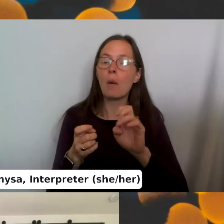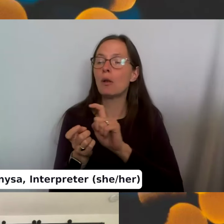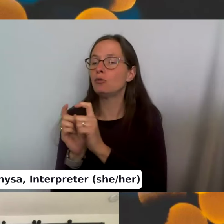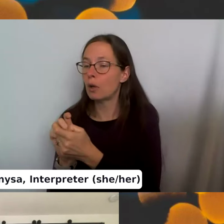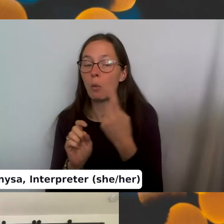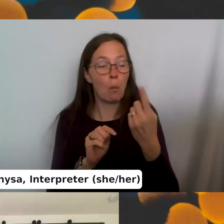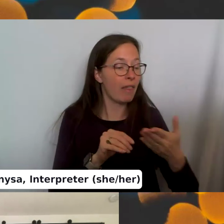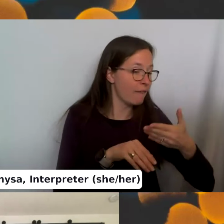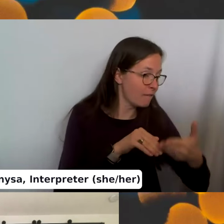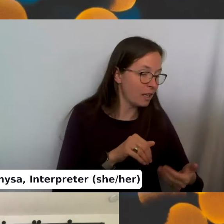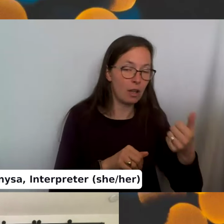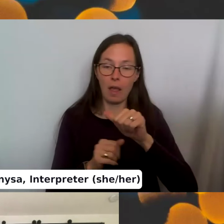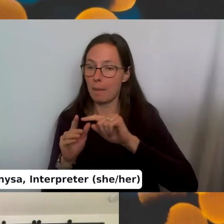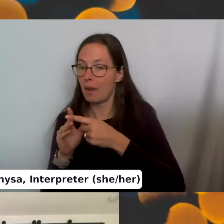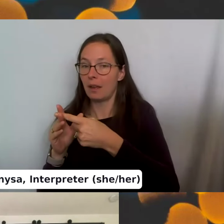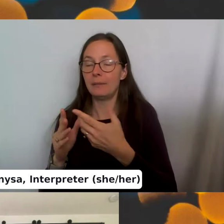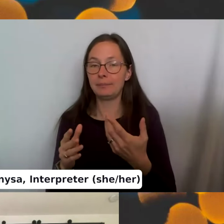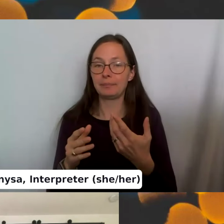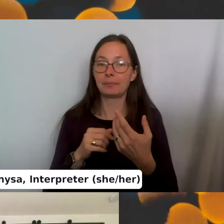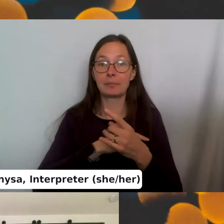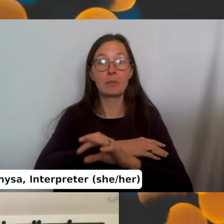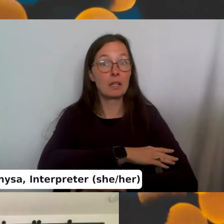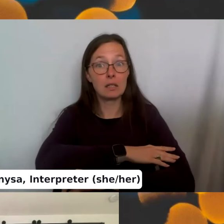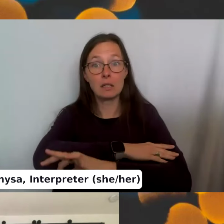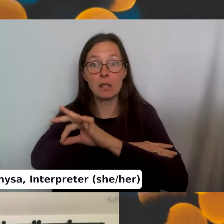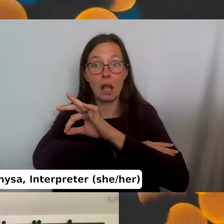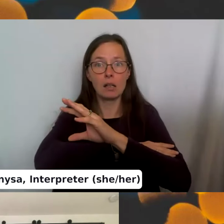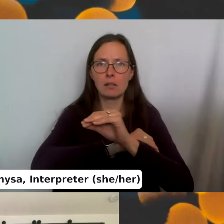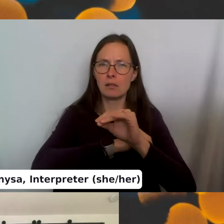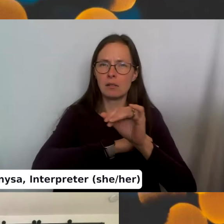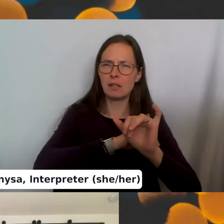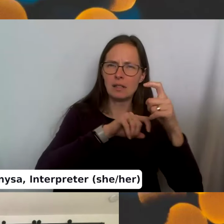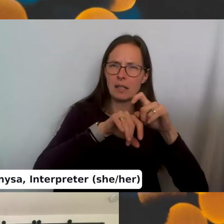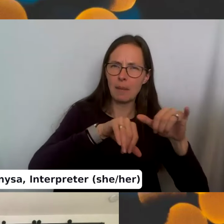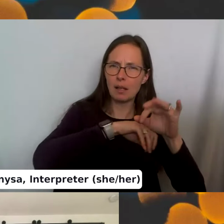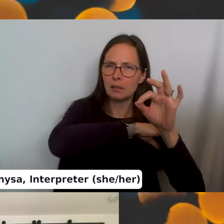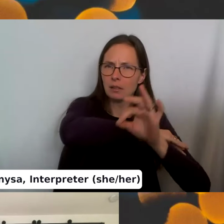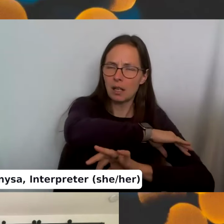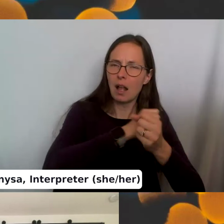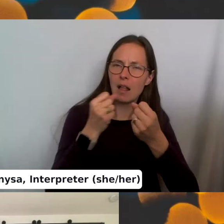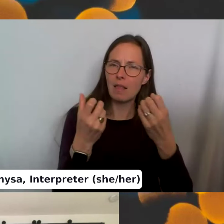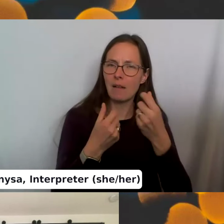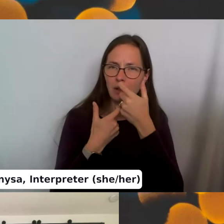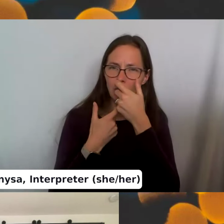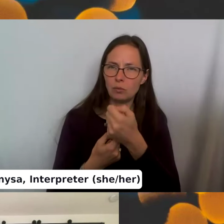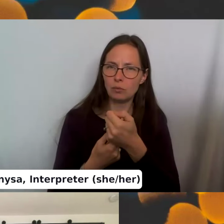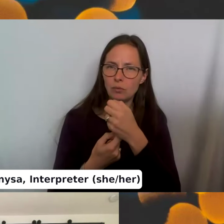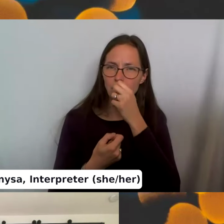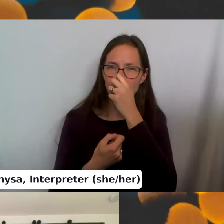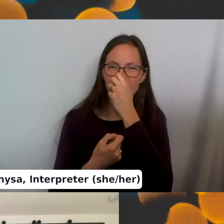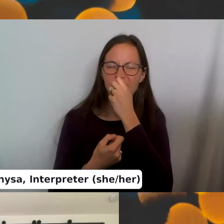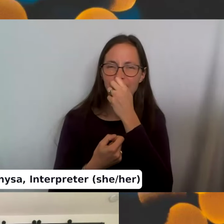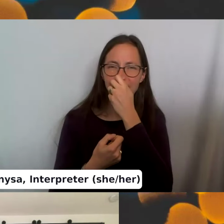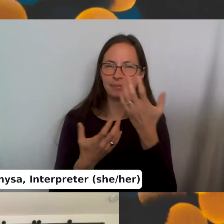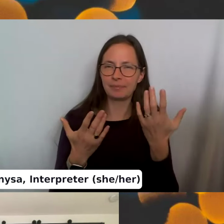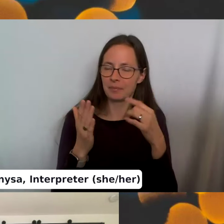something, the sunrise being the sunset. There's a lot of like interesting